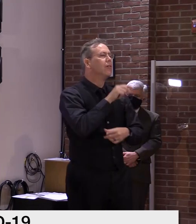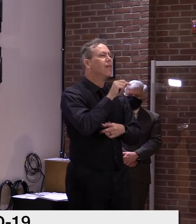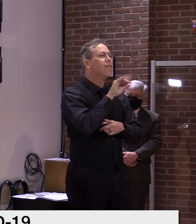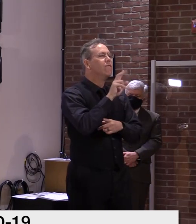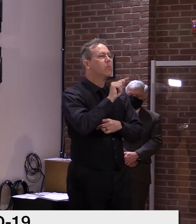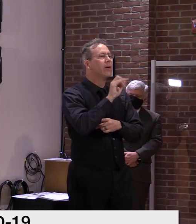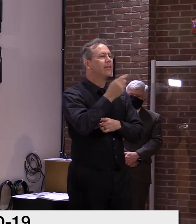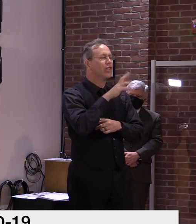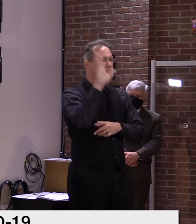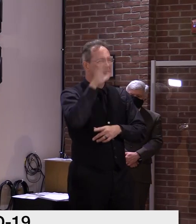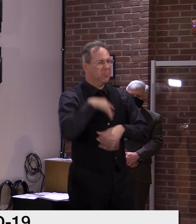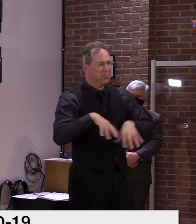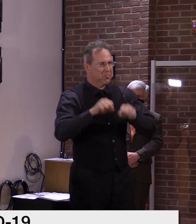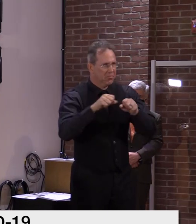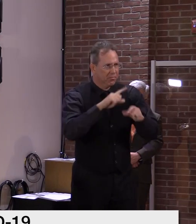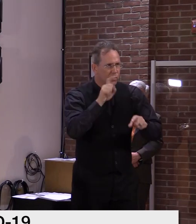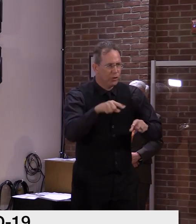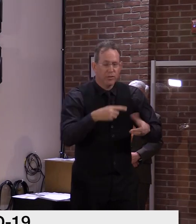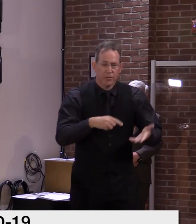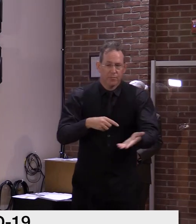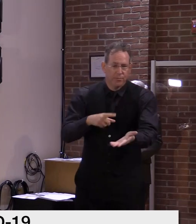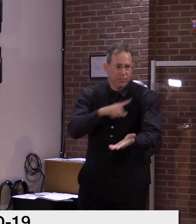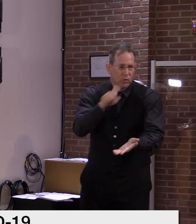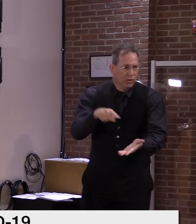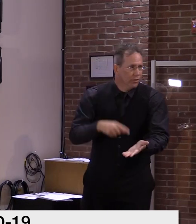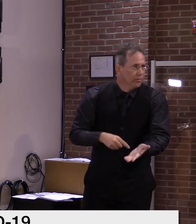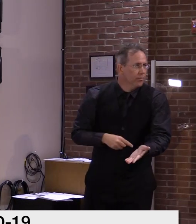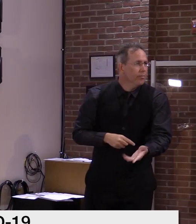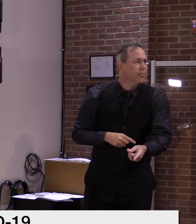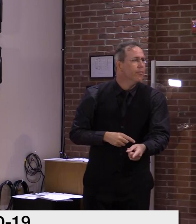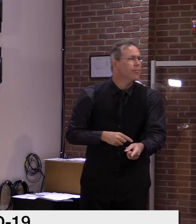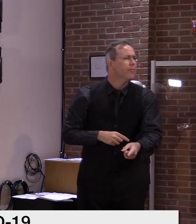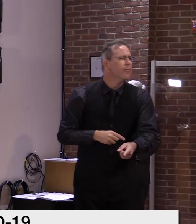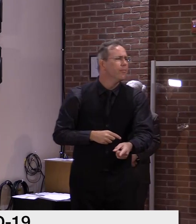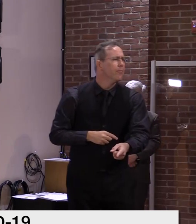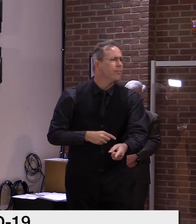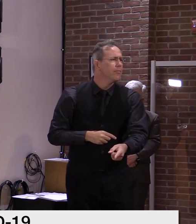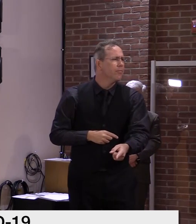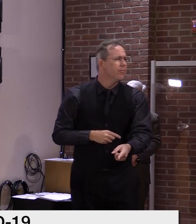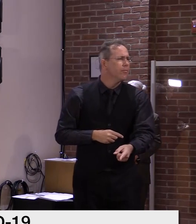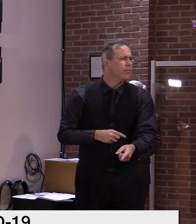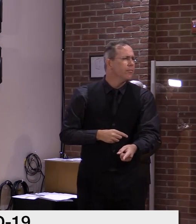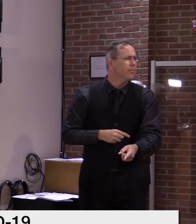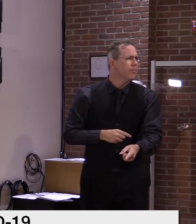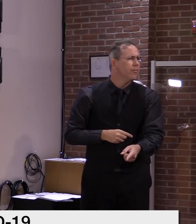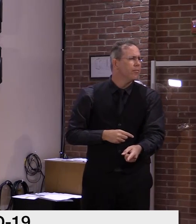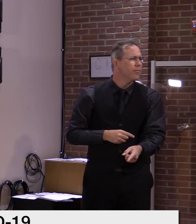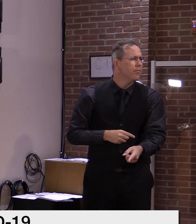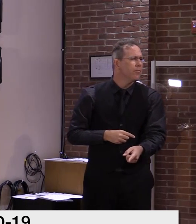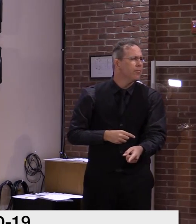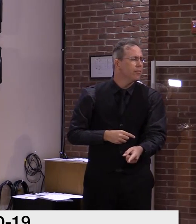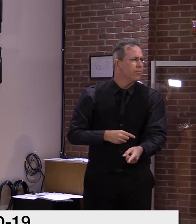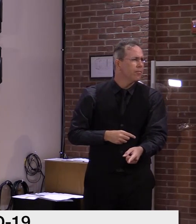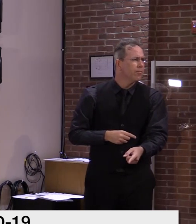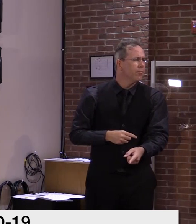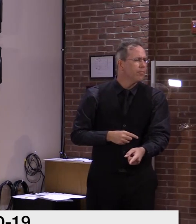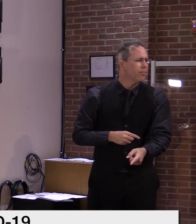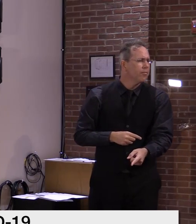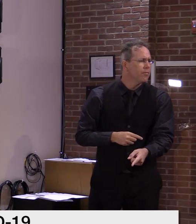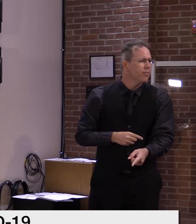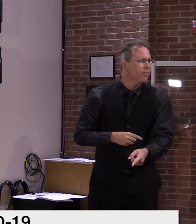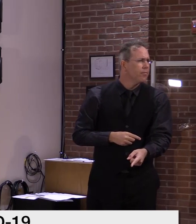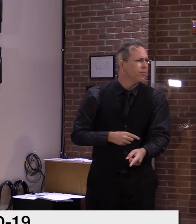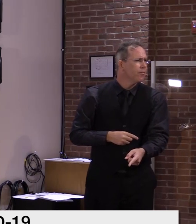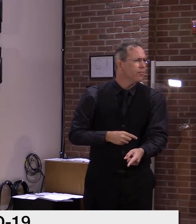know, the data on BIPOC Vermonters, I've noticed that the health department website seems to